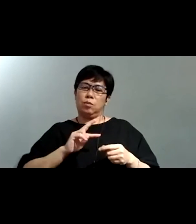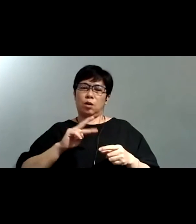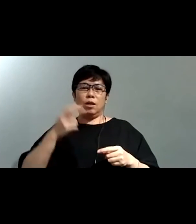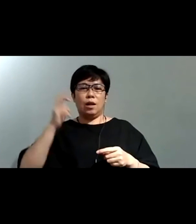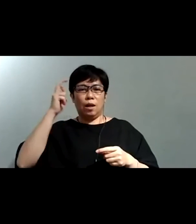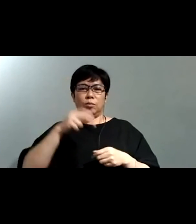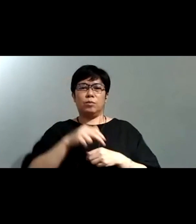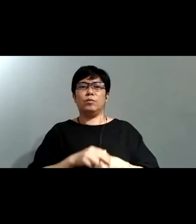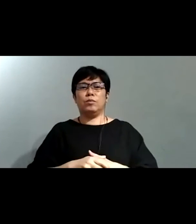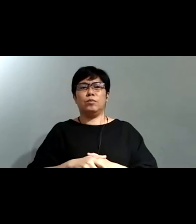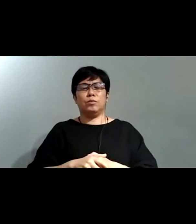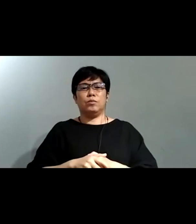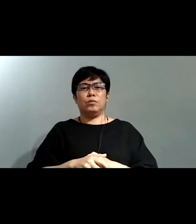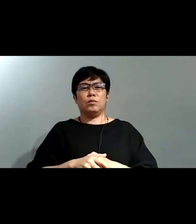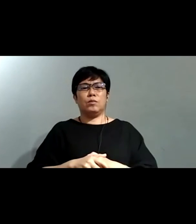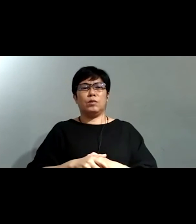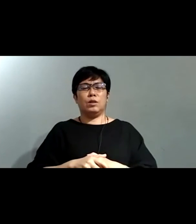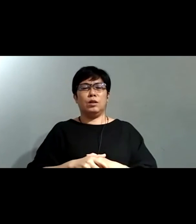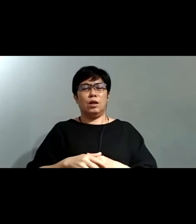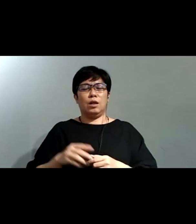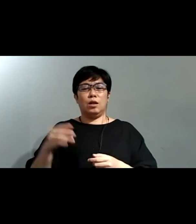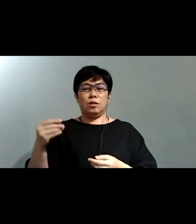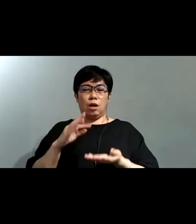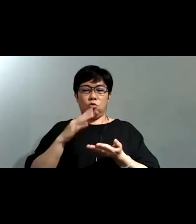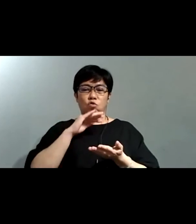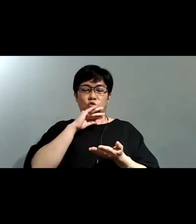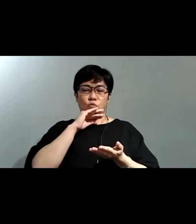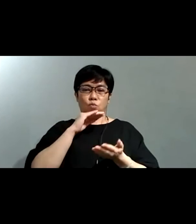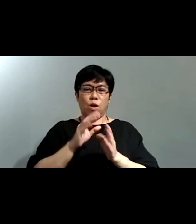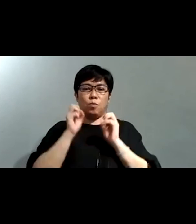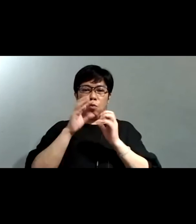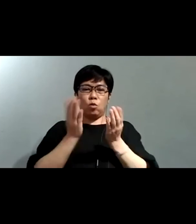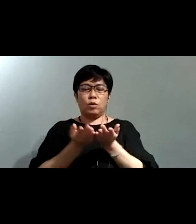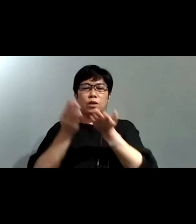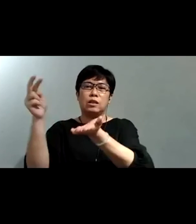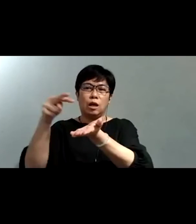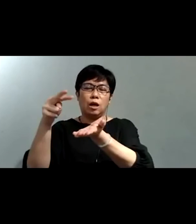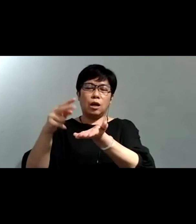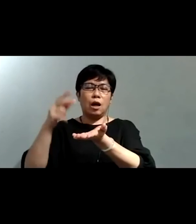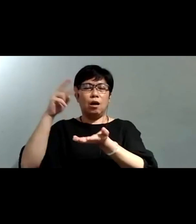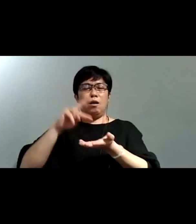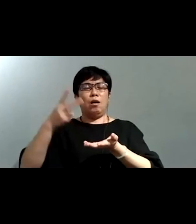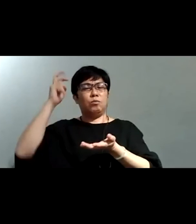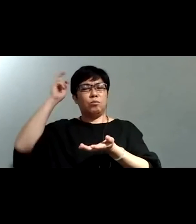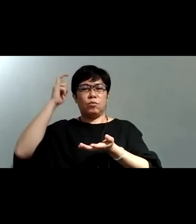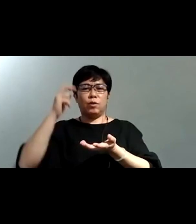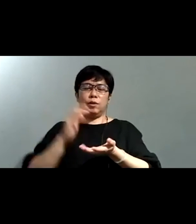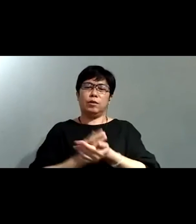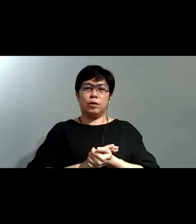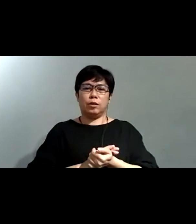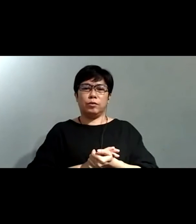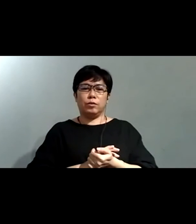report. They have to understand that with 30 years of opinion